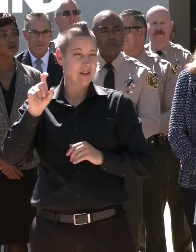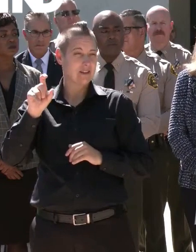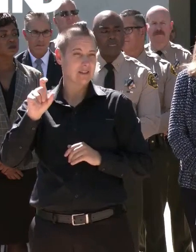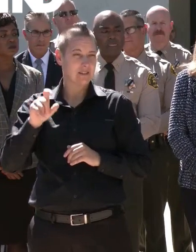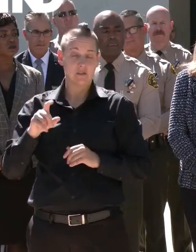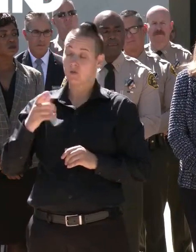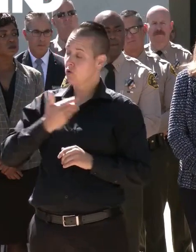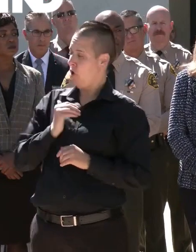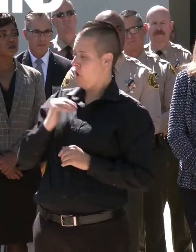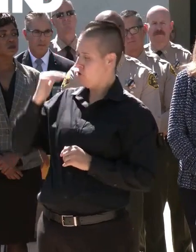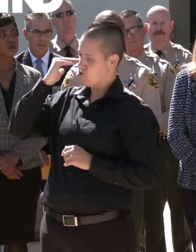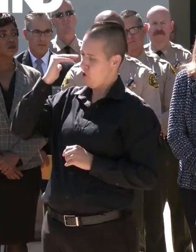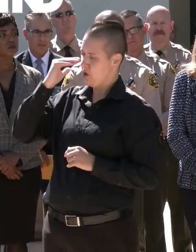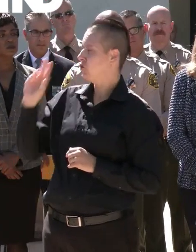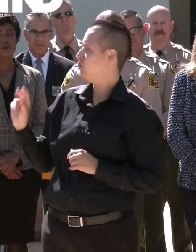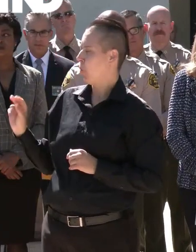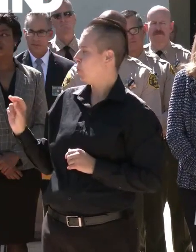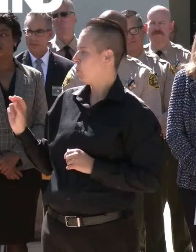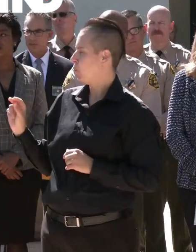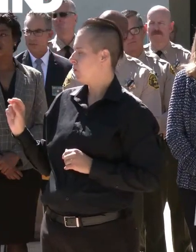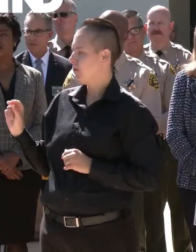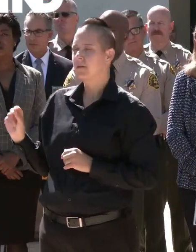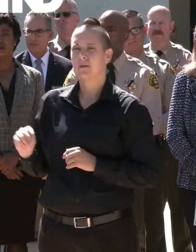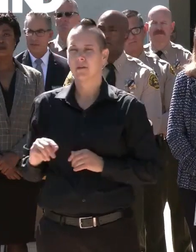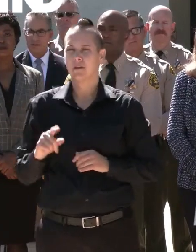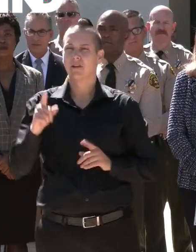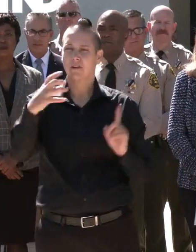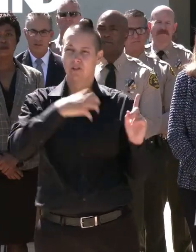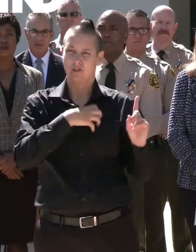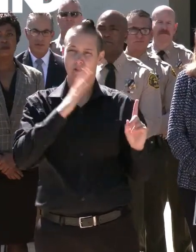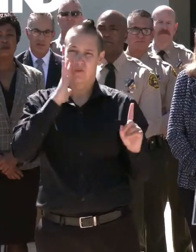question. Does he have a background? To our knowledge, no. Sheriff, will you be awarding the